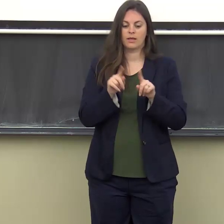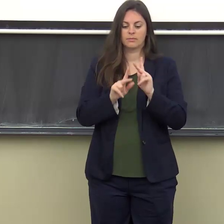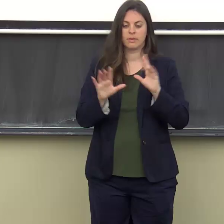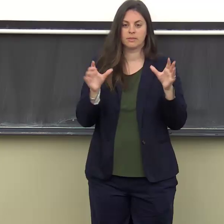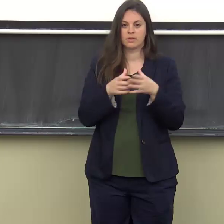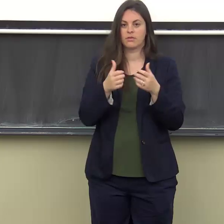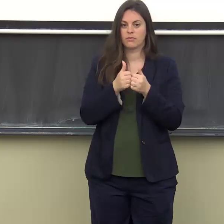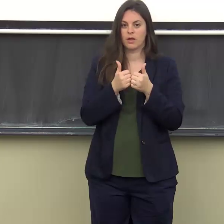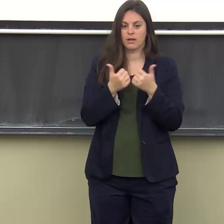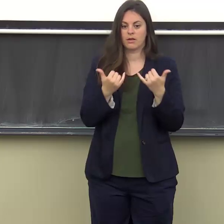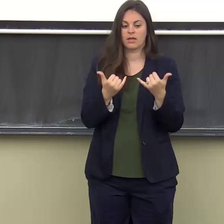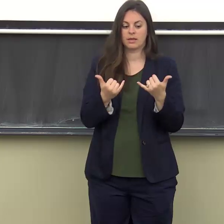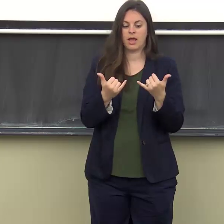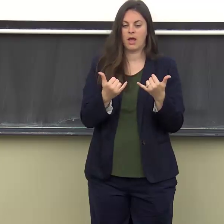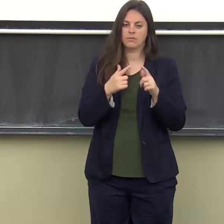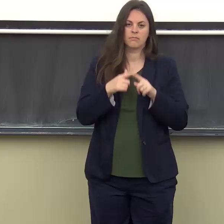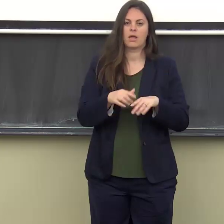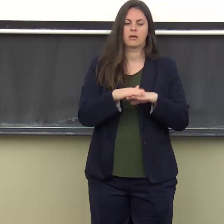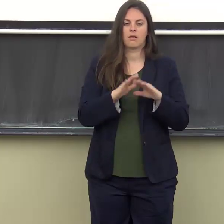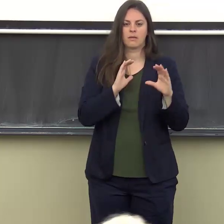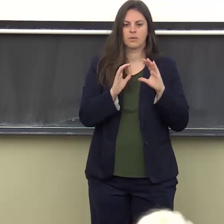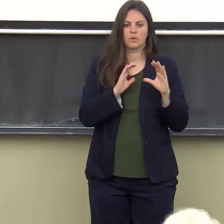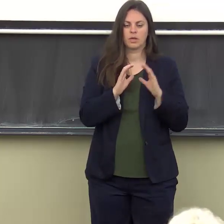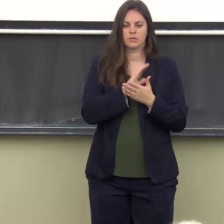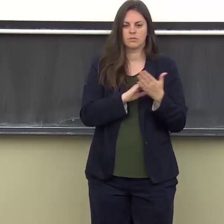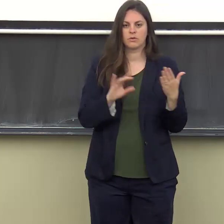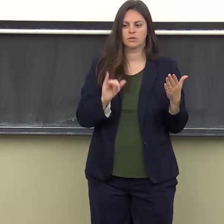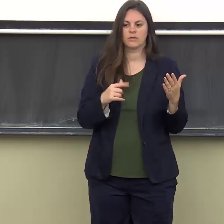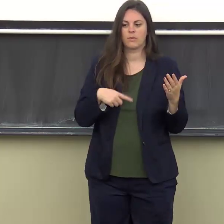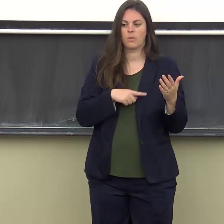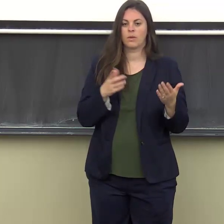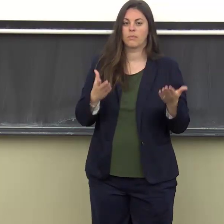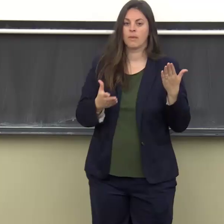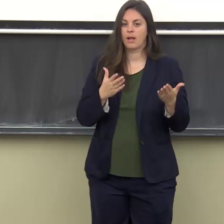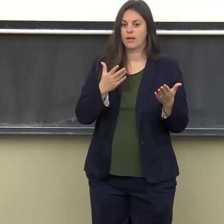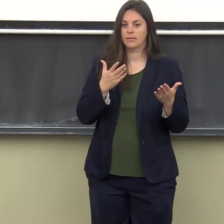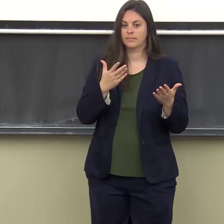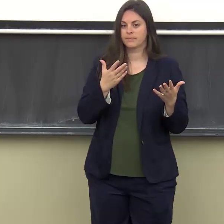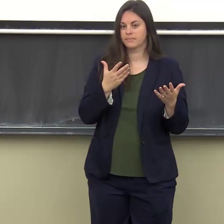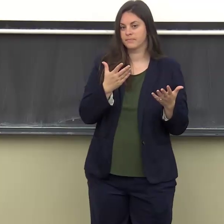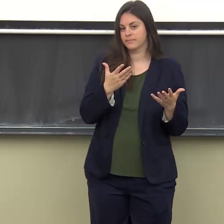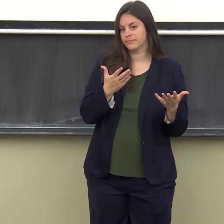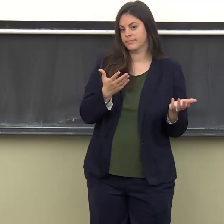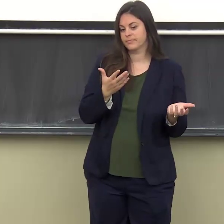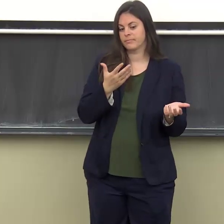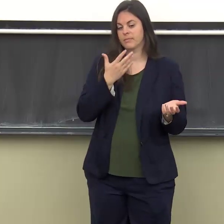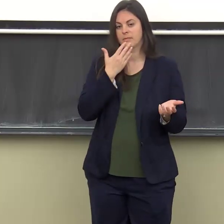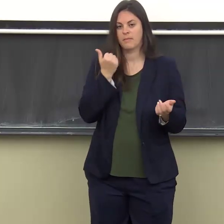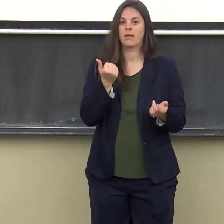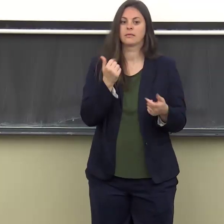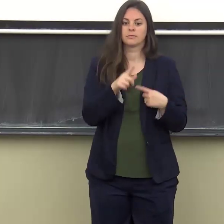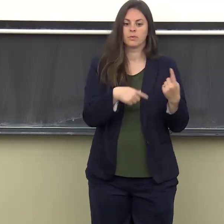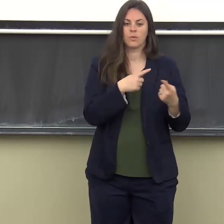so dependent on communications that we might be best an instrumentalist in some ways, that when there is